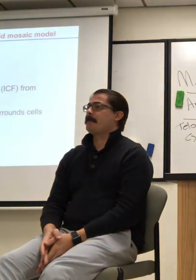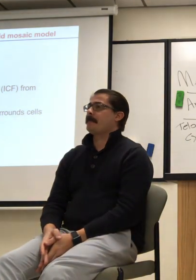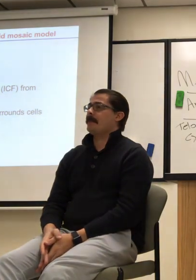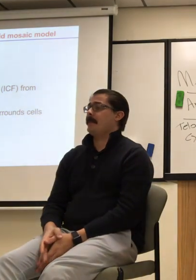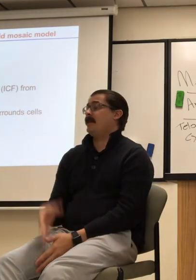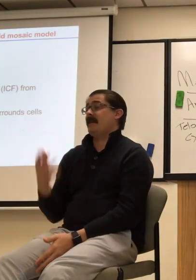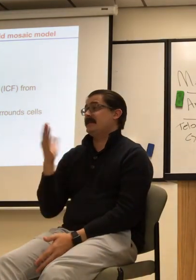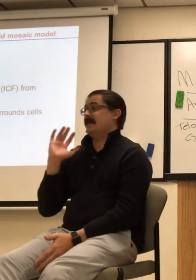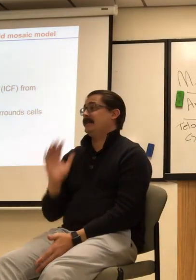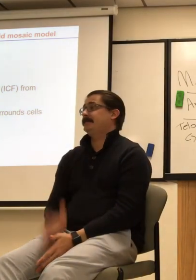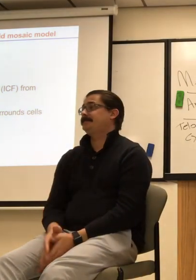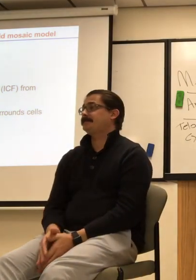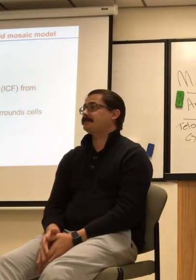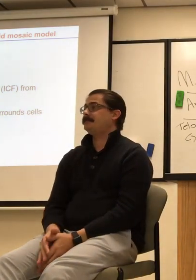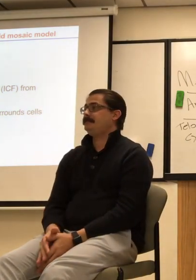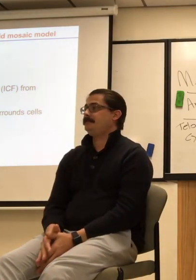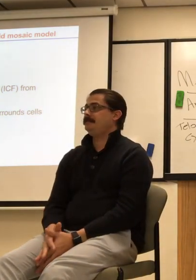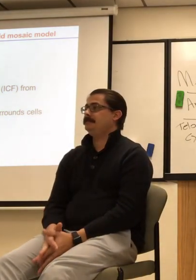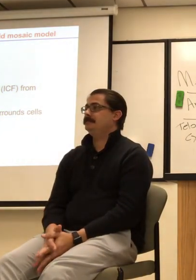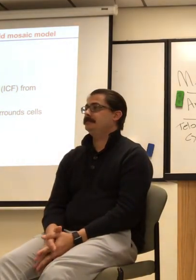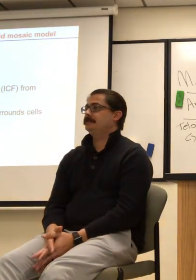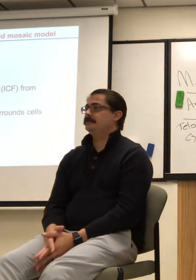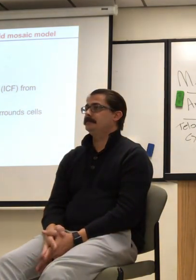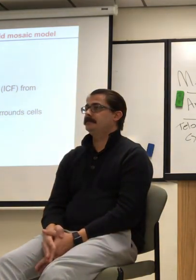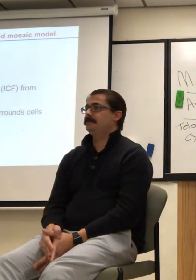Yeah, that's it.